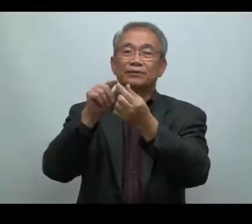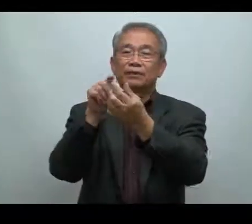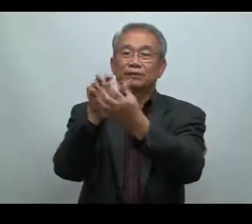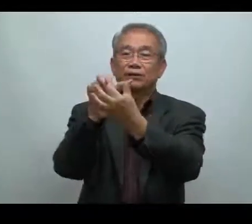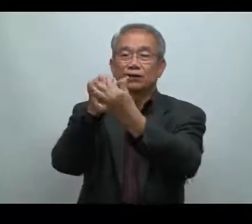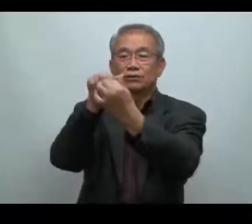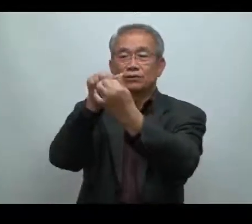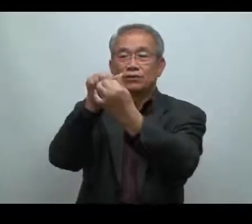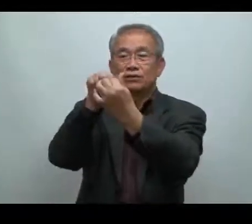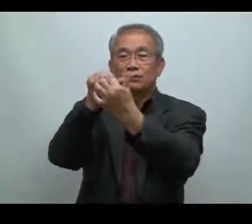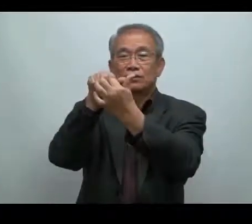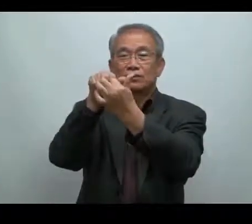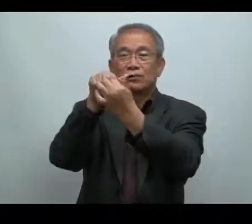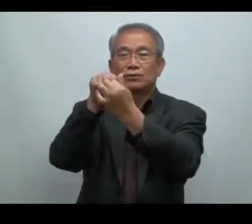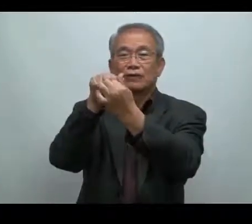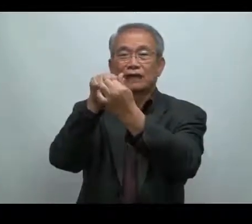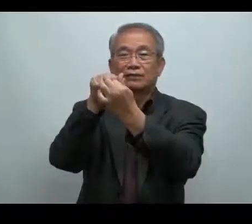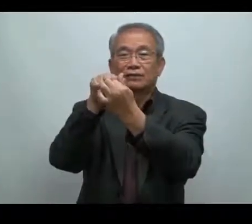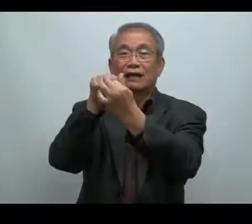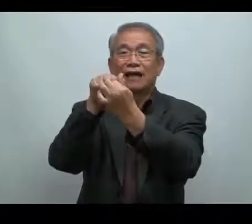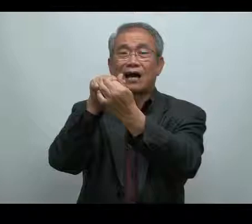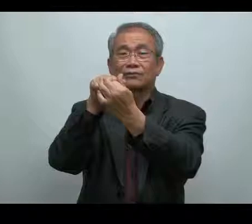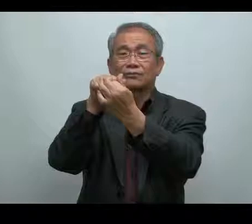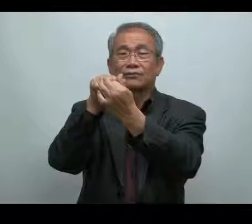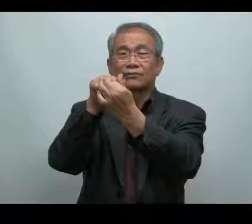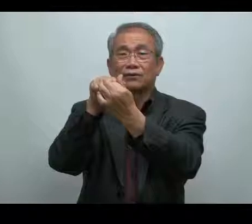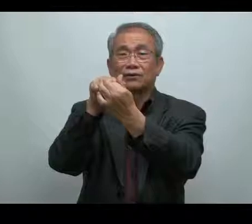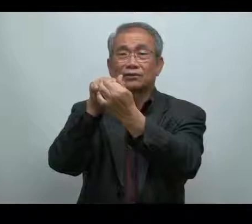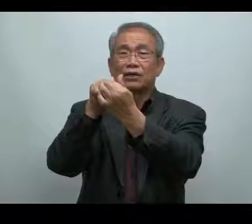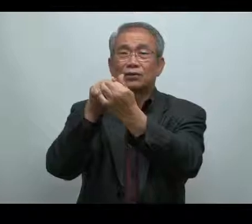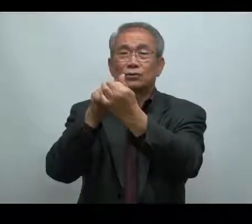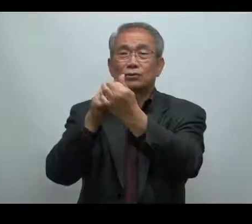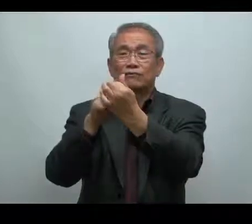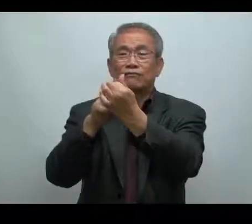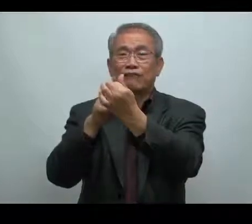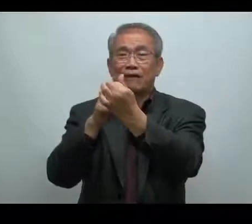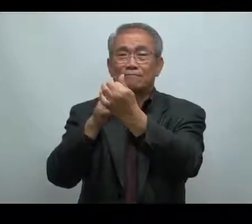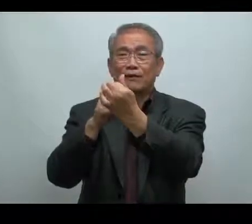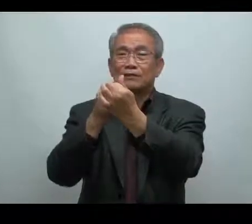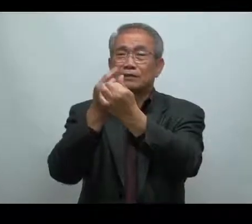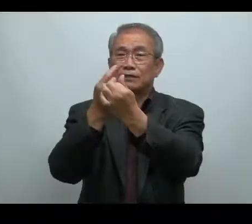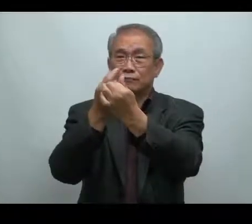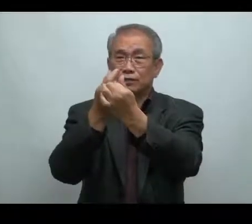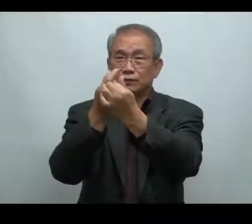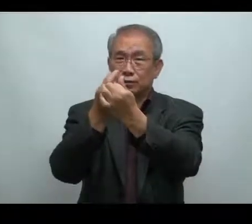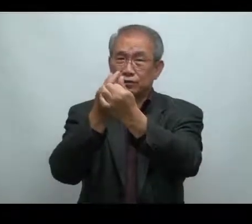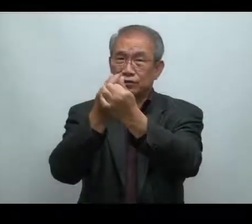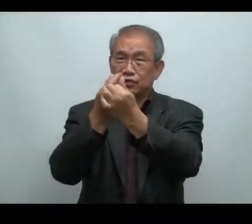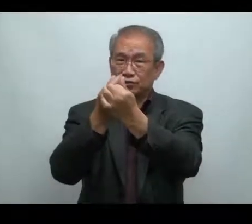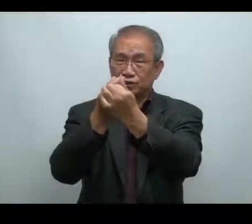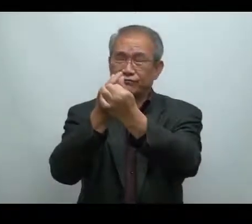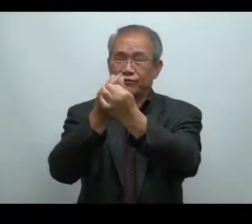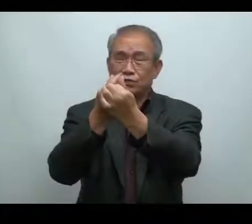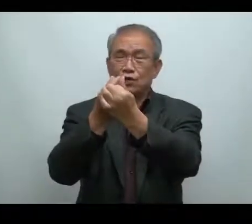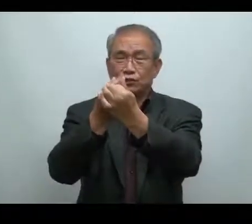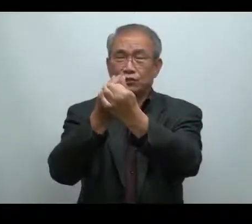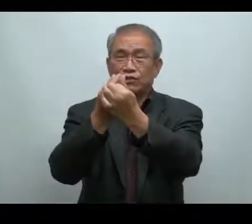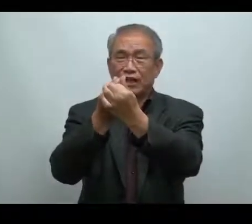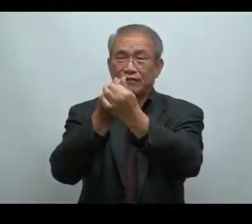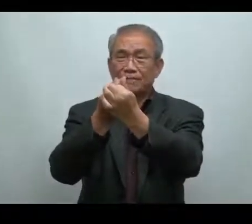is closed. So this closing action allows your vocal folds to vibrate with a shorter distance, shorter length.